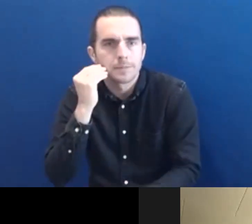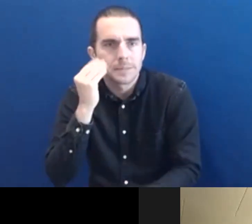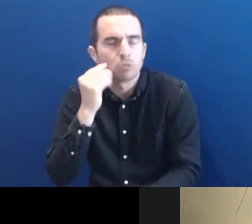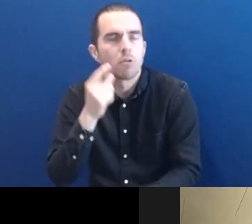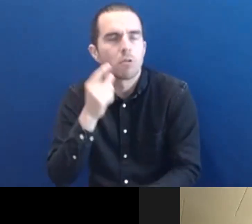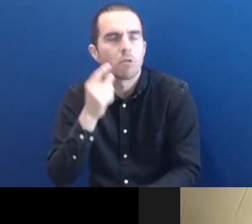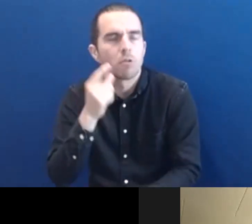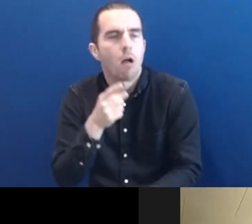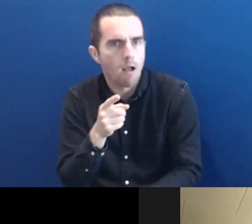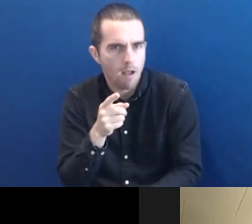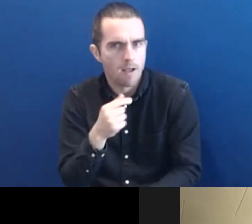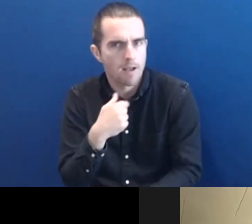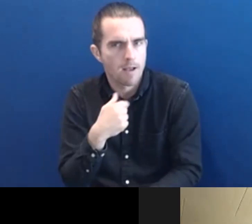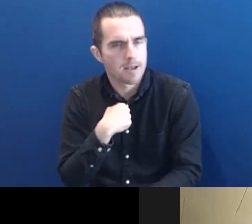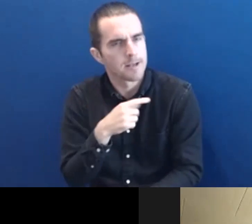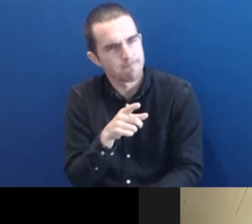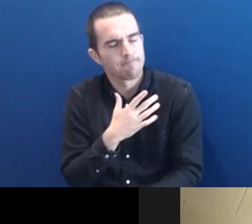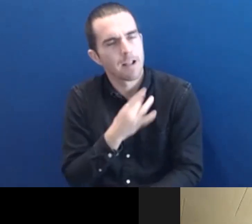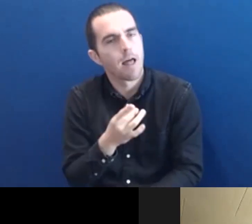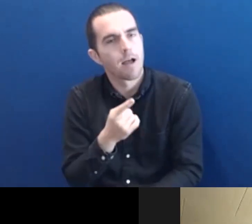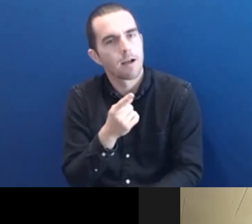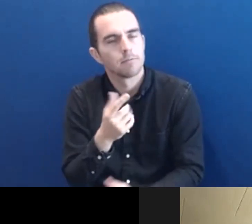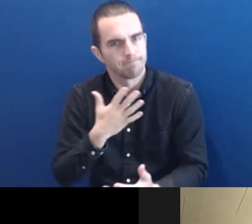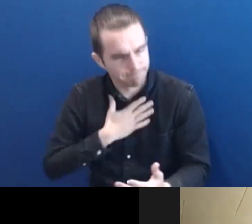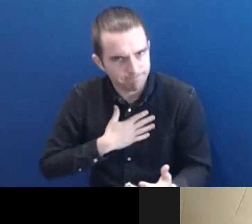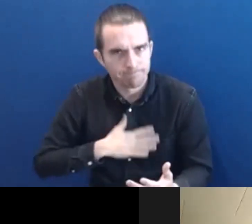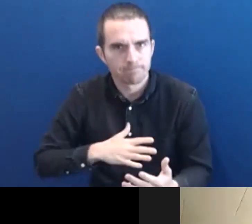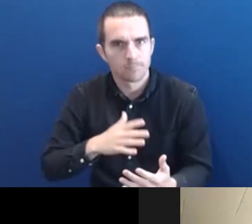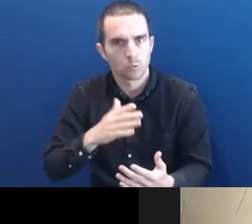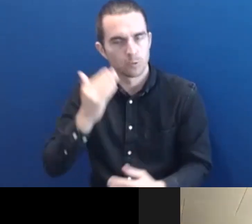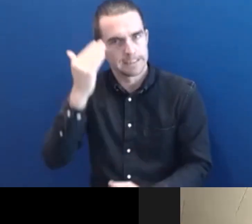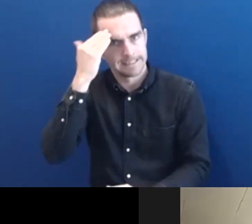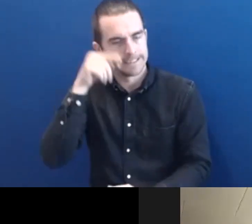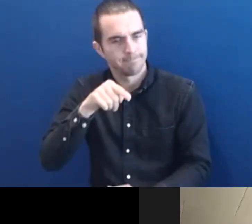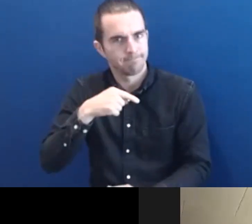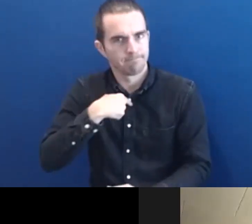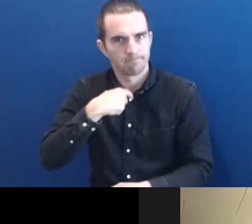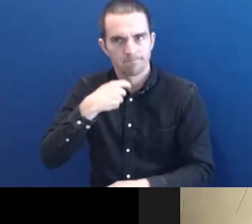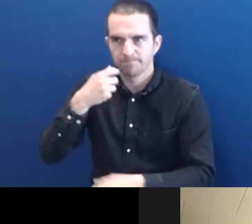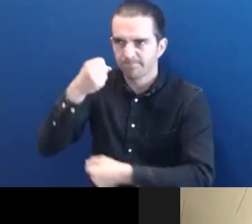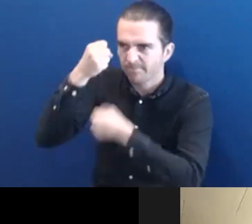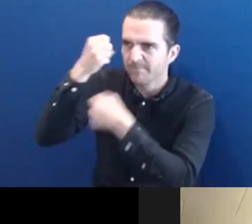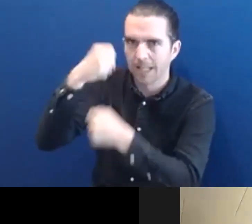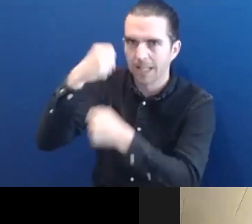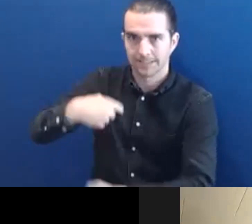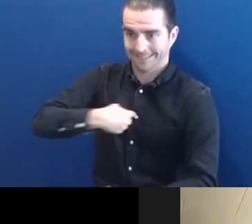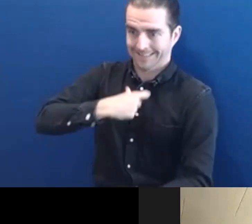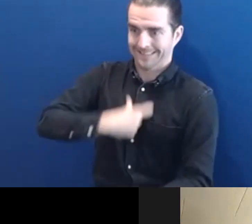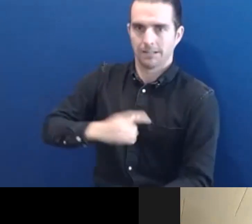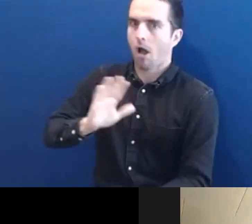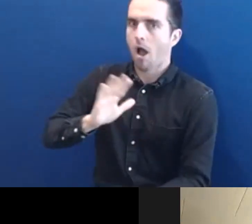the fight does not need to be ours alone. Thanks a lot for these additions. I would like to move on